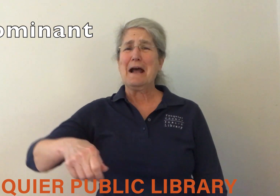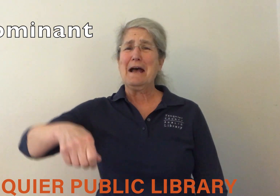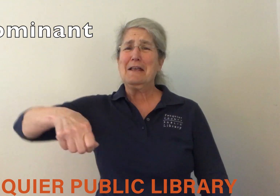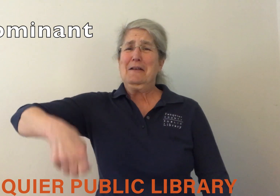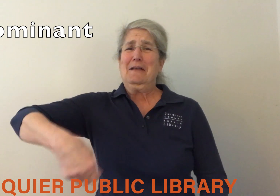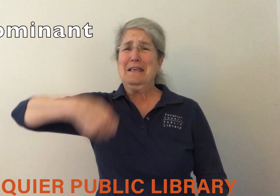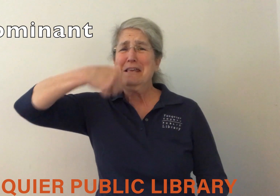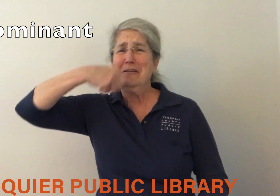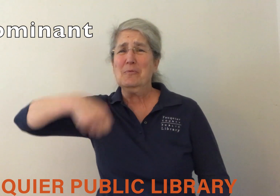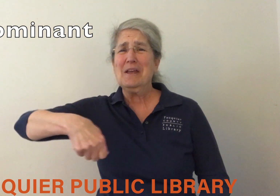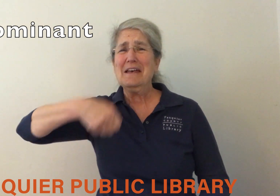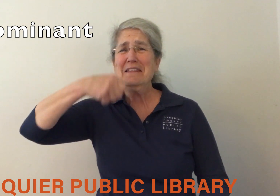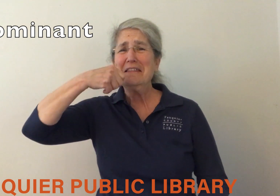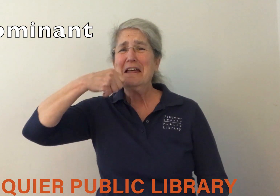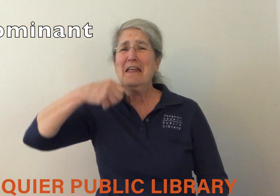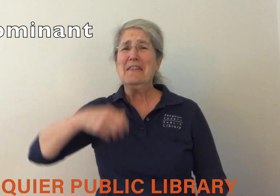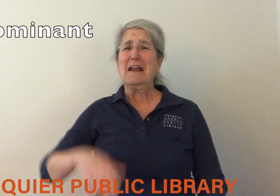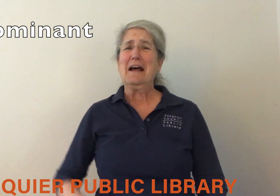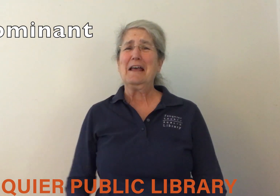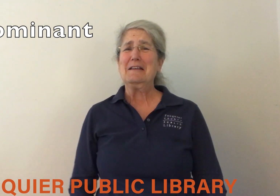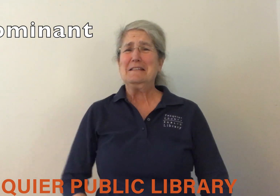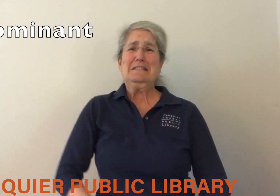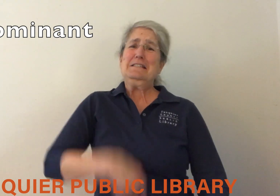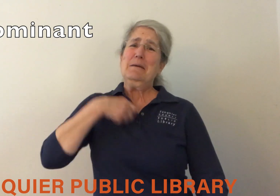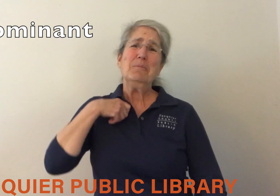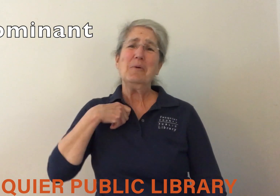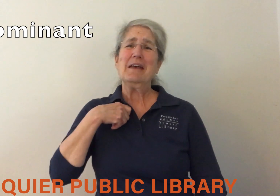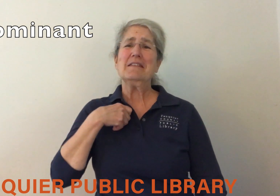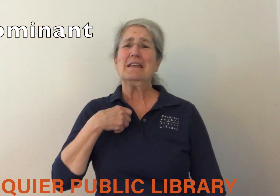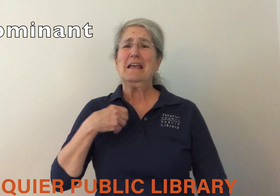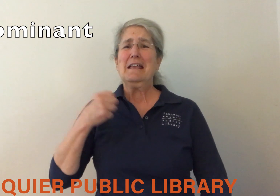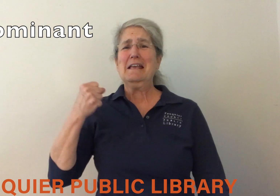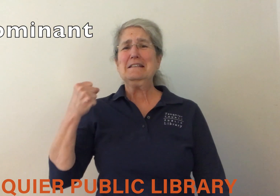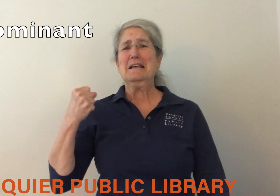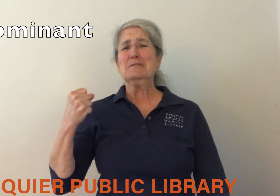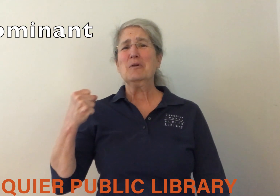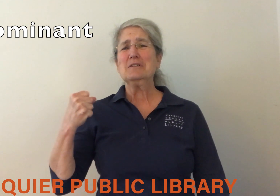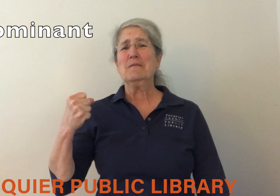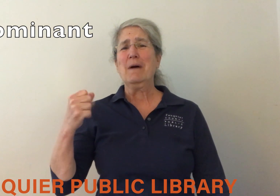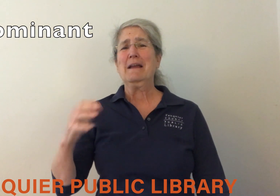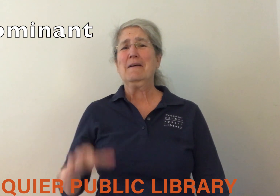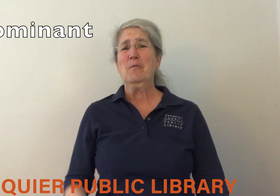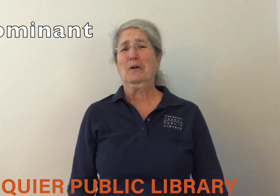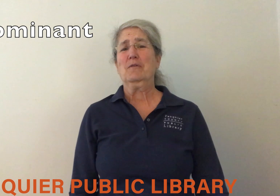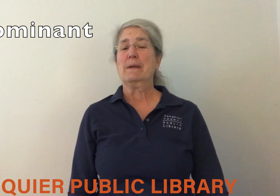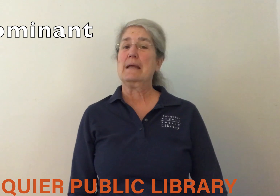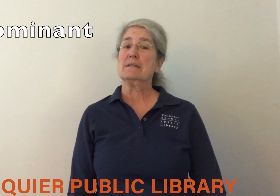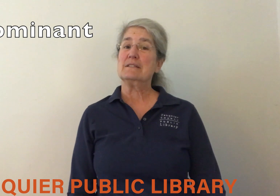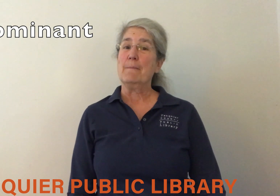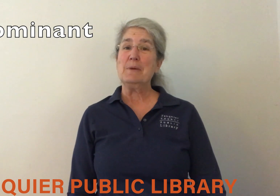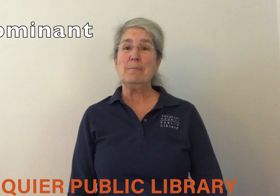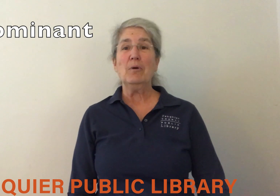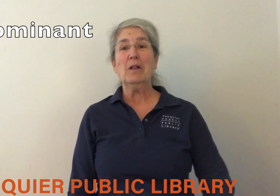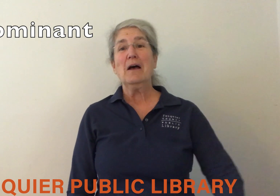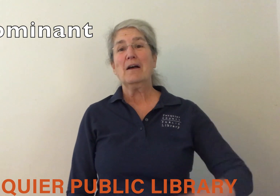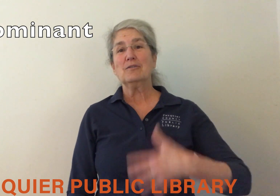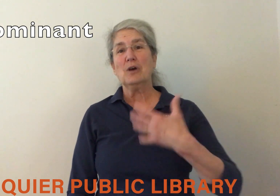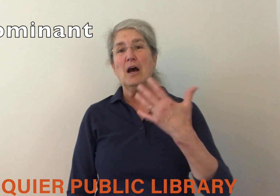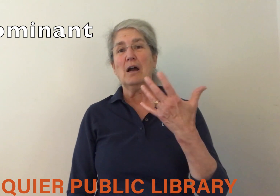I eat with, that I zip with. It does most of my work for me. Now, some people are